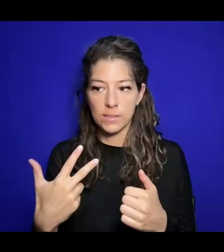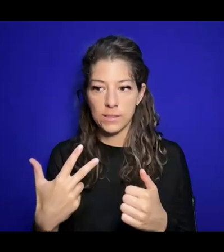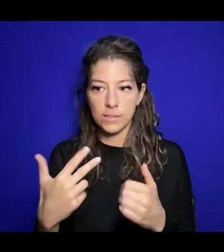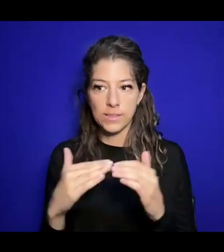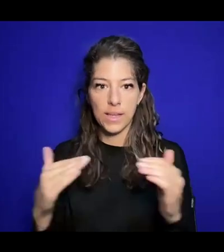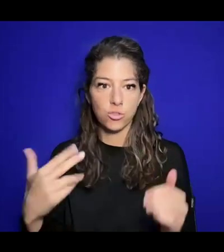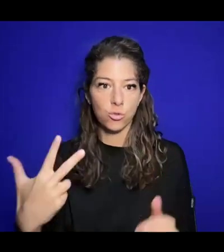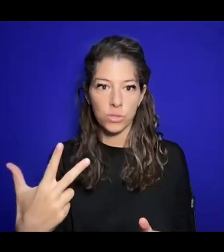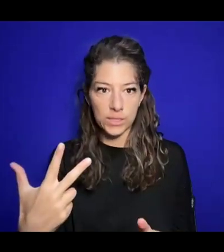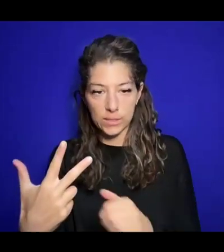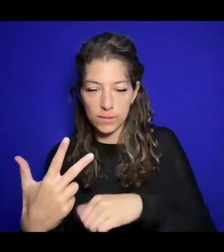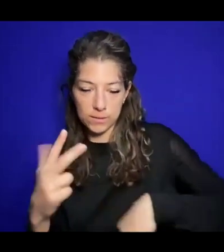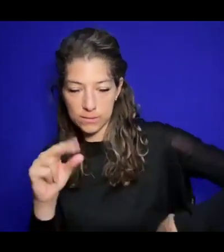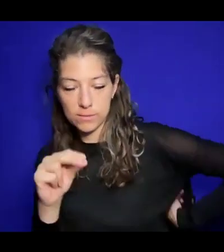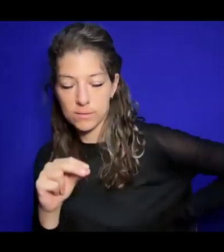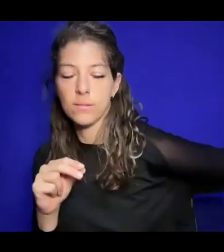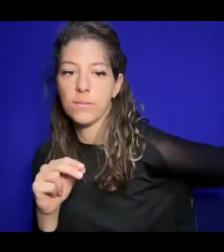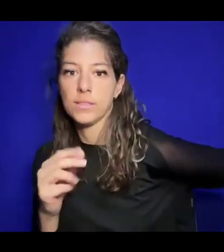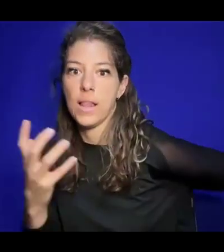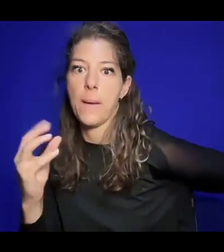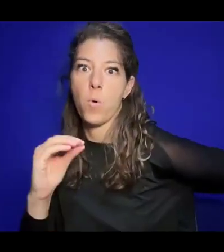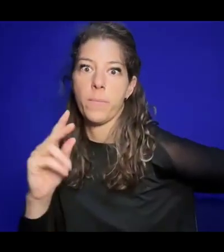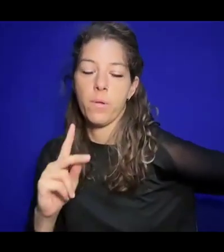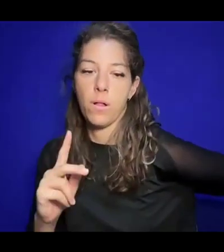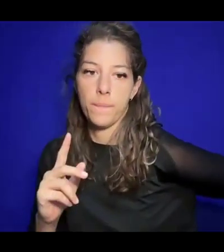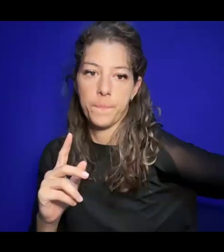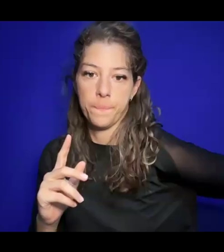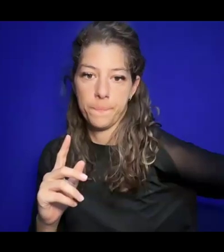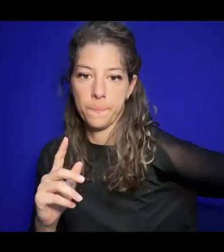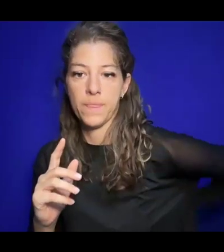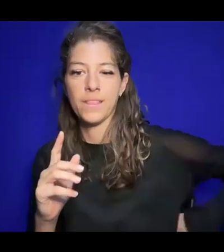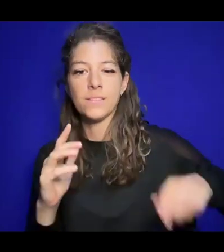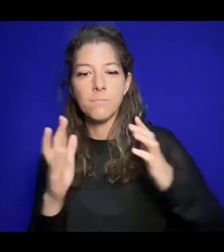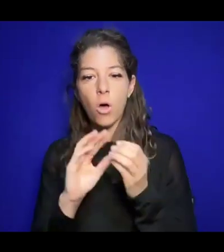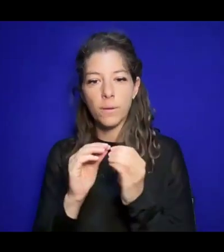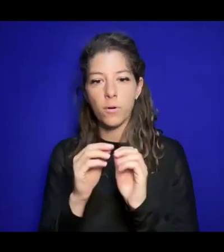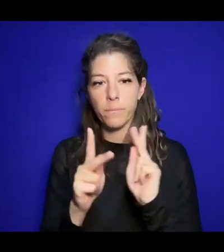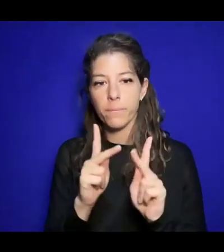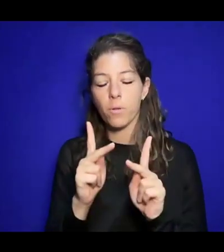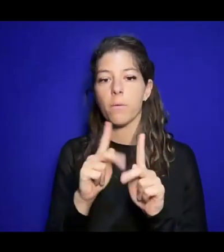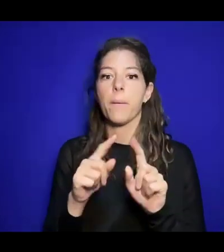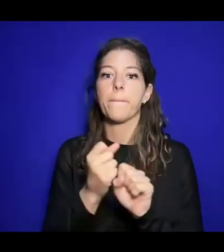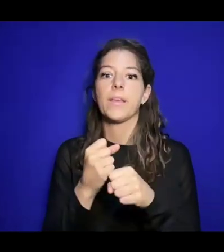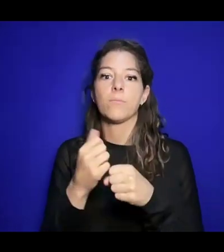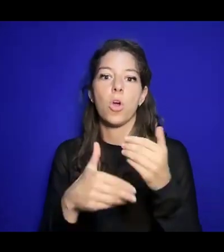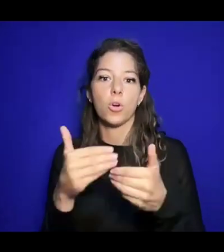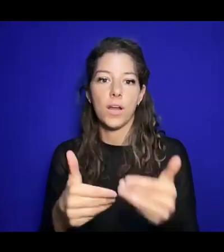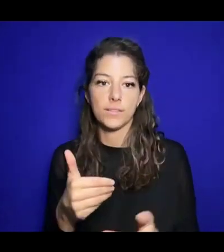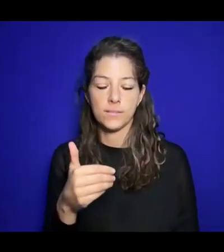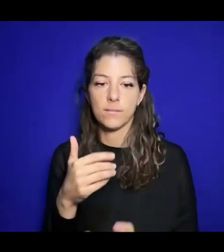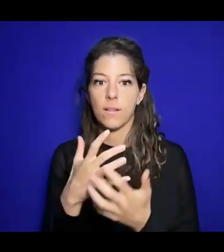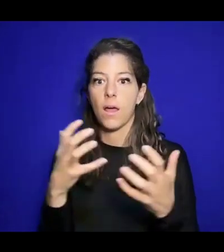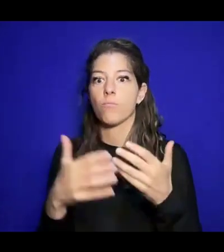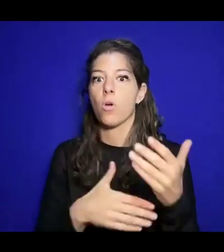stage 3. It's a lot more people. This is a small number of people, but they're making progress. So we're getting a lot